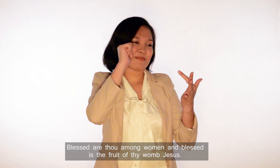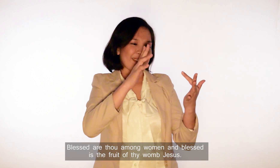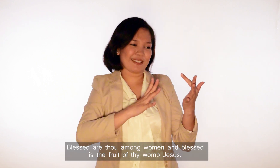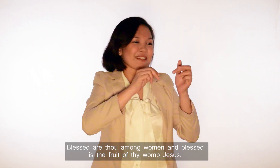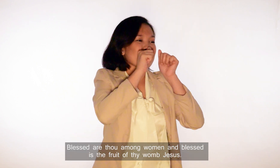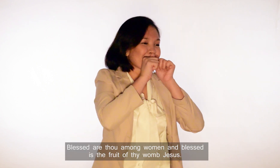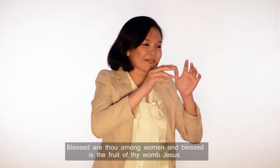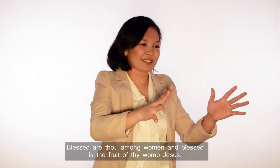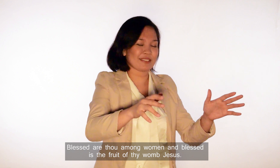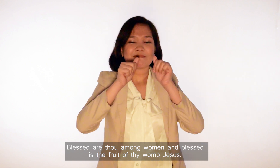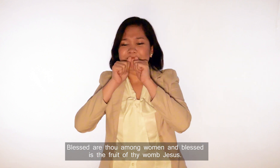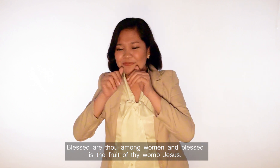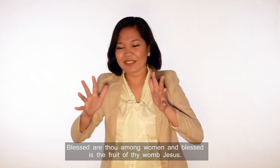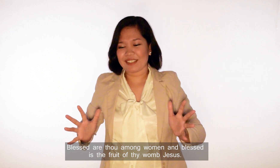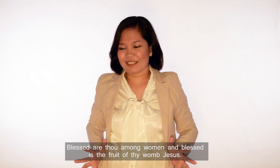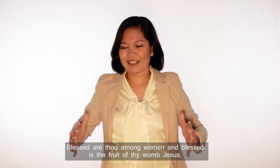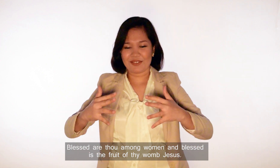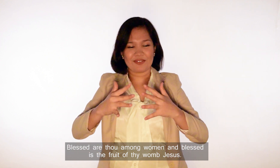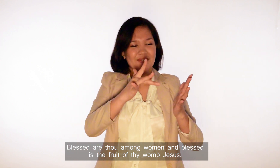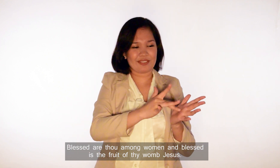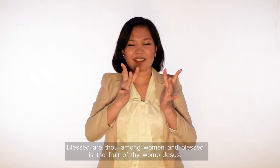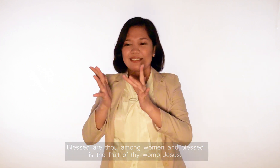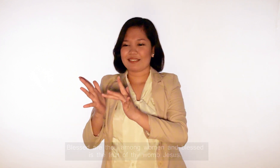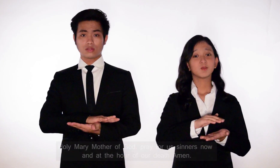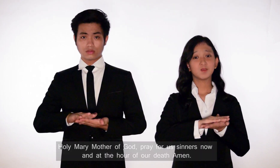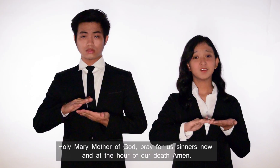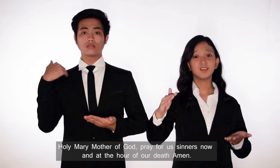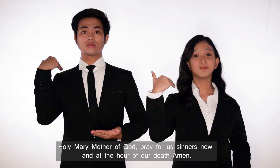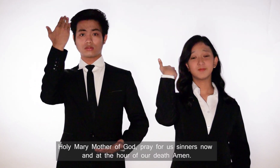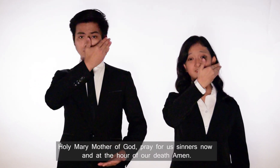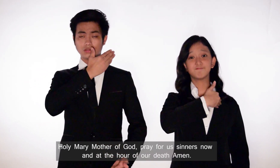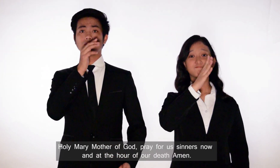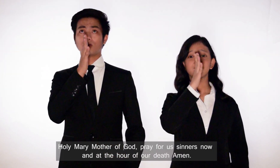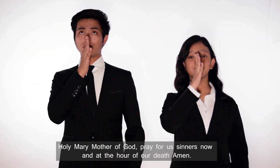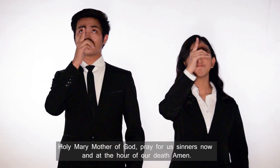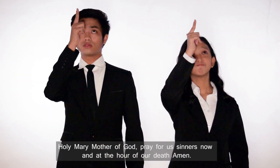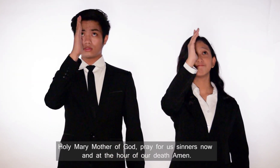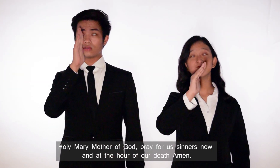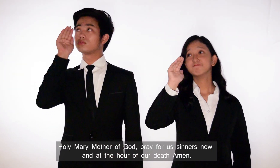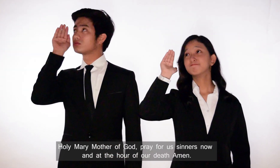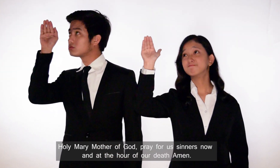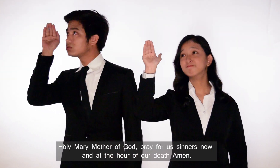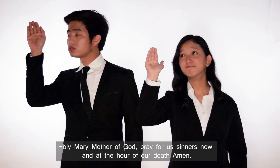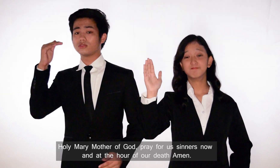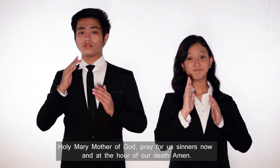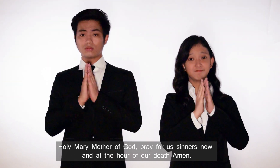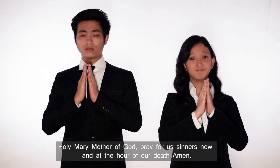women, and blessed is the fruit of your womb, Jesus. Holy Mary, Mother of God, pray for us